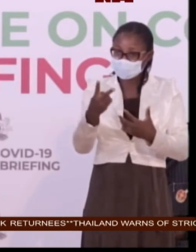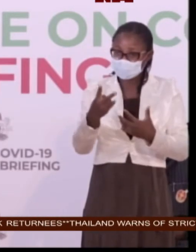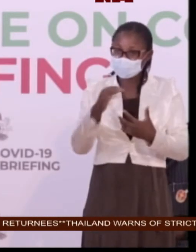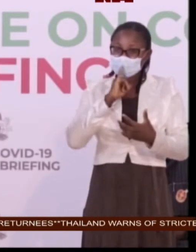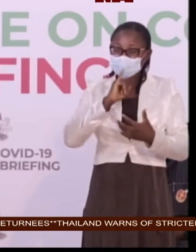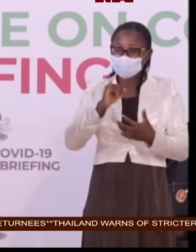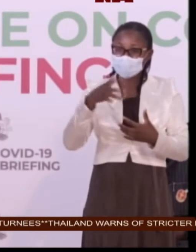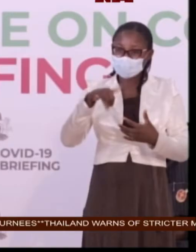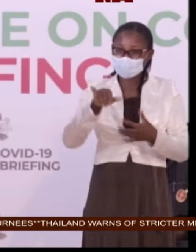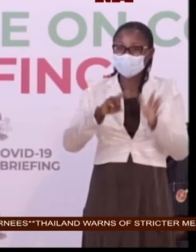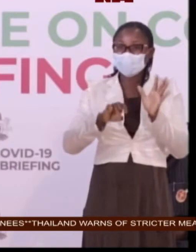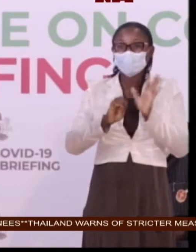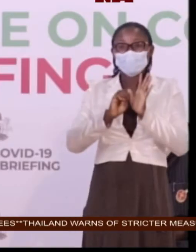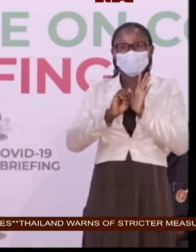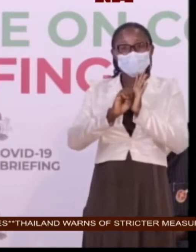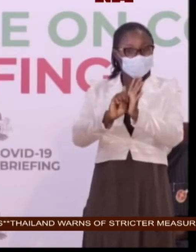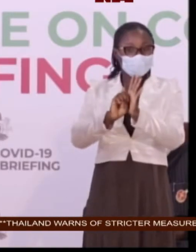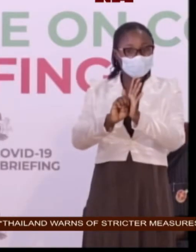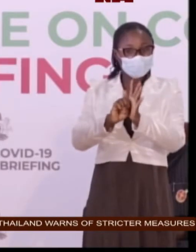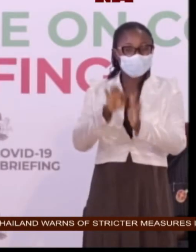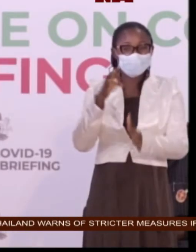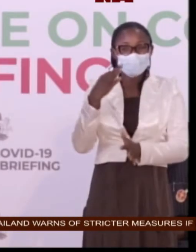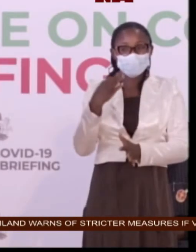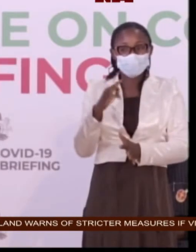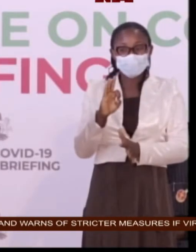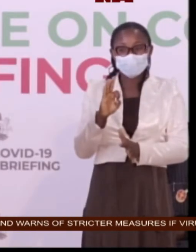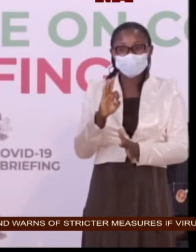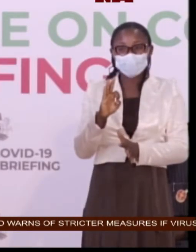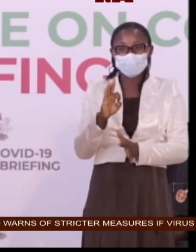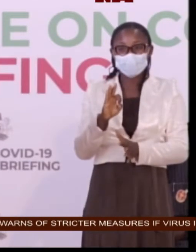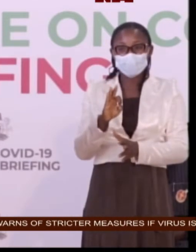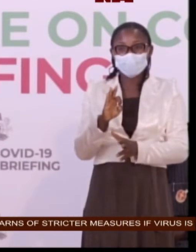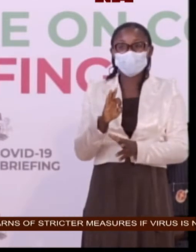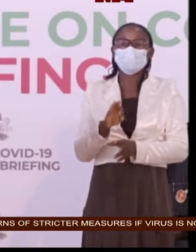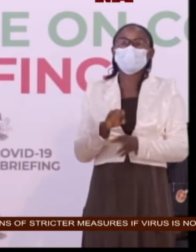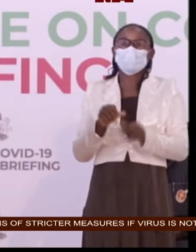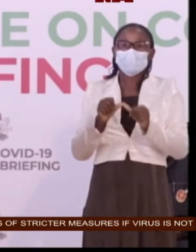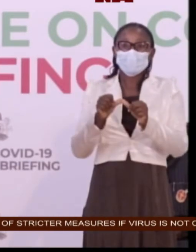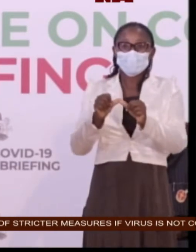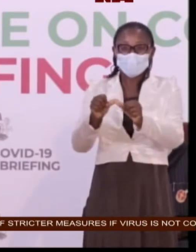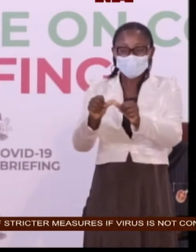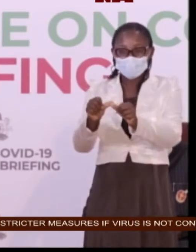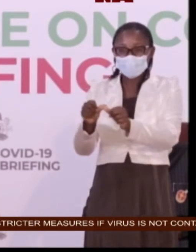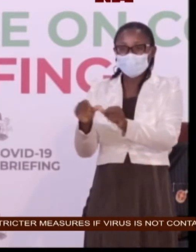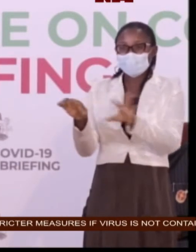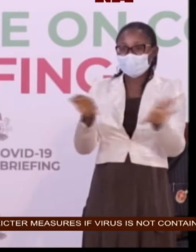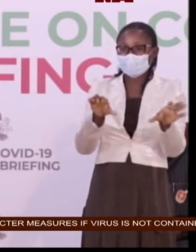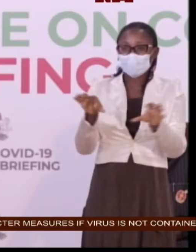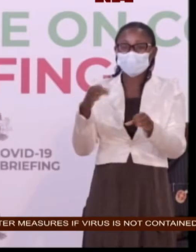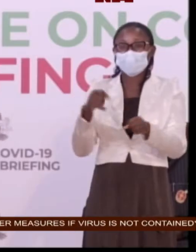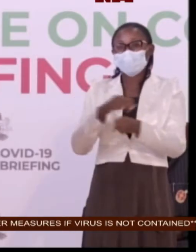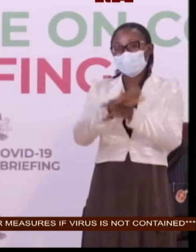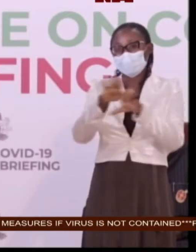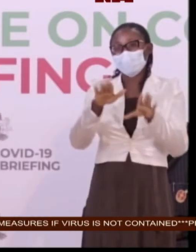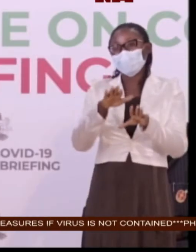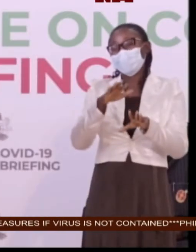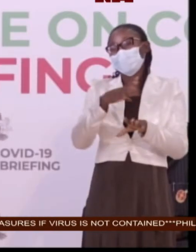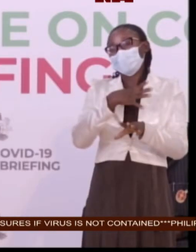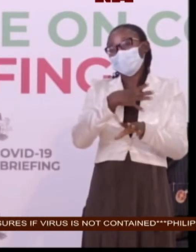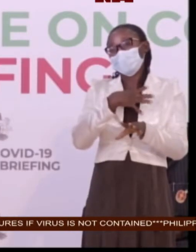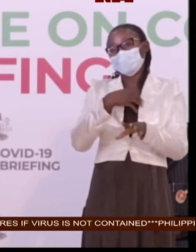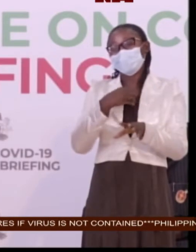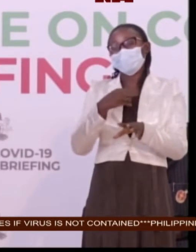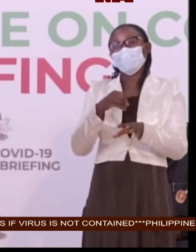is still an evidence of scaled up activities and quality of care in our isolation